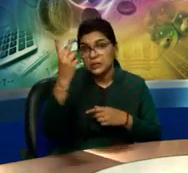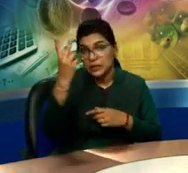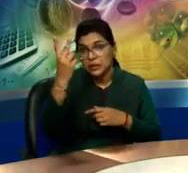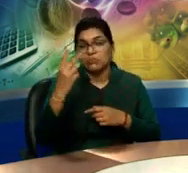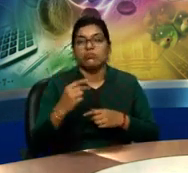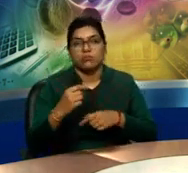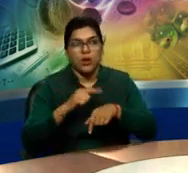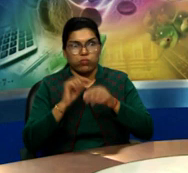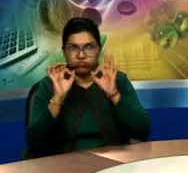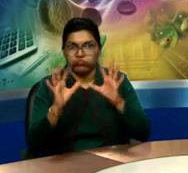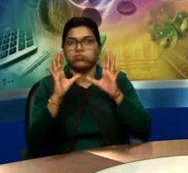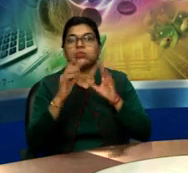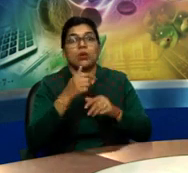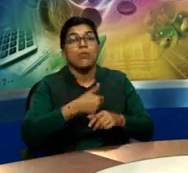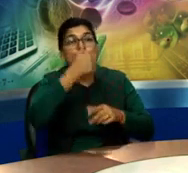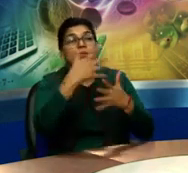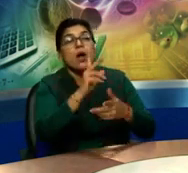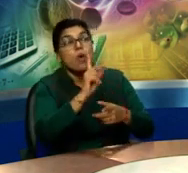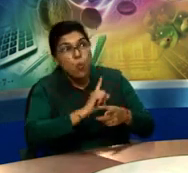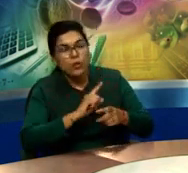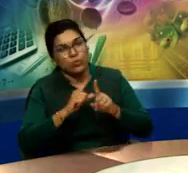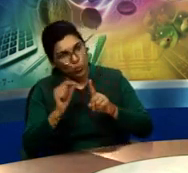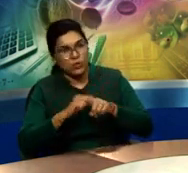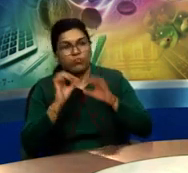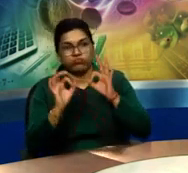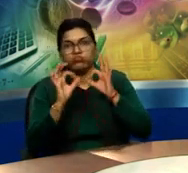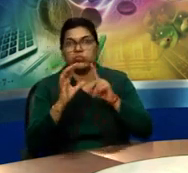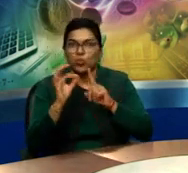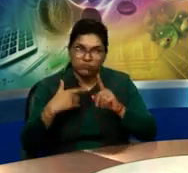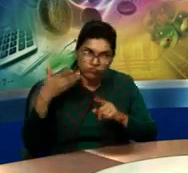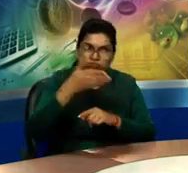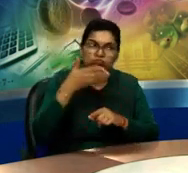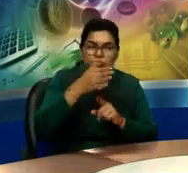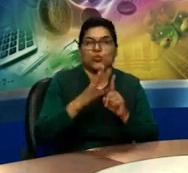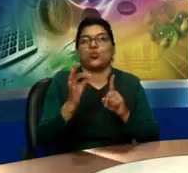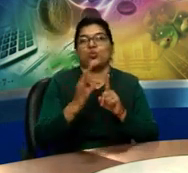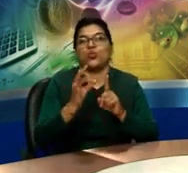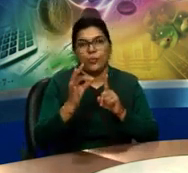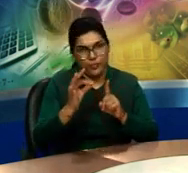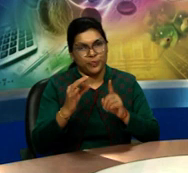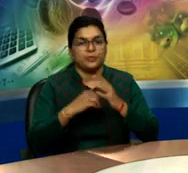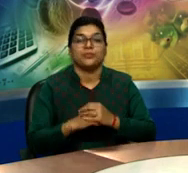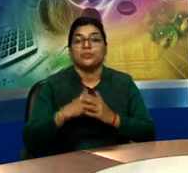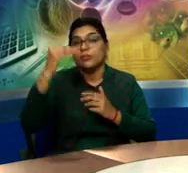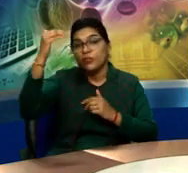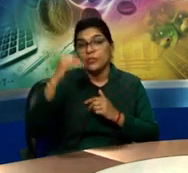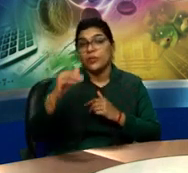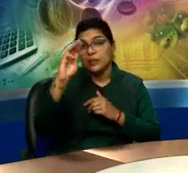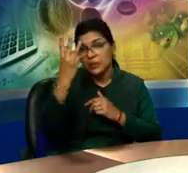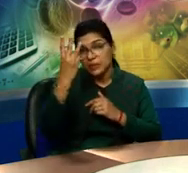The second point under work ethics explains the punctuality for about doing the work on